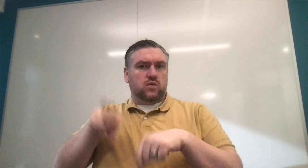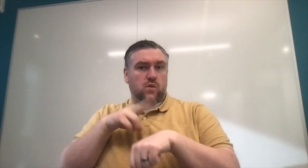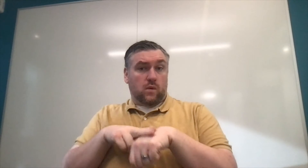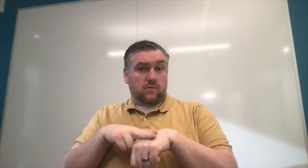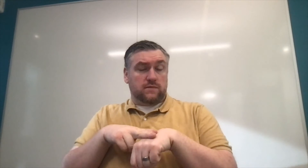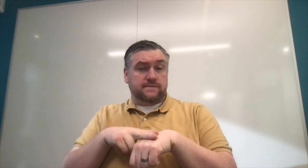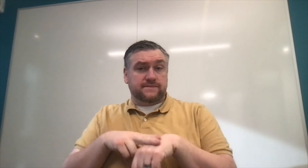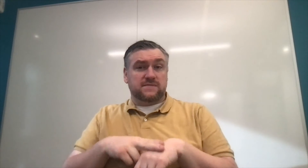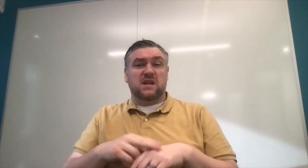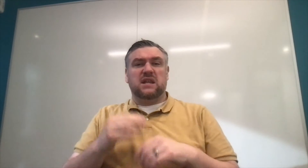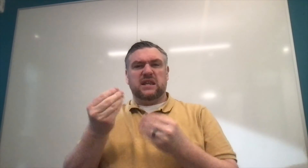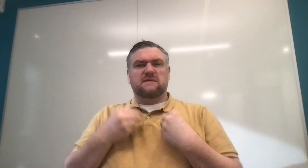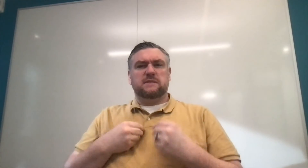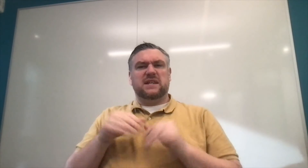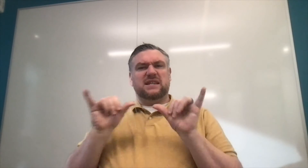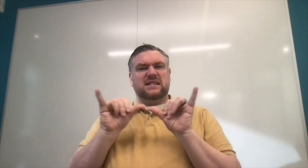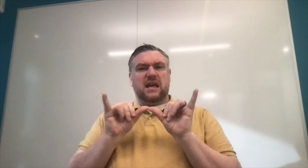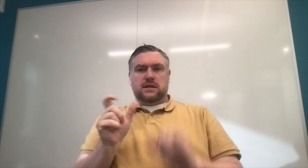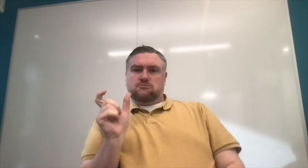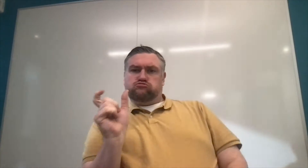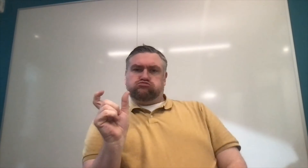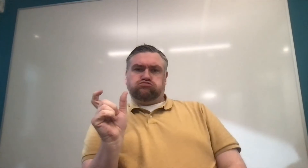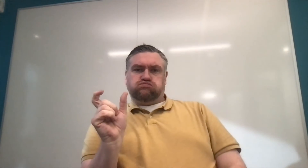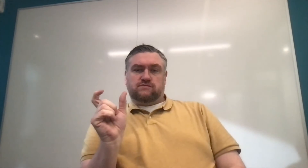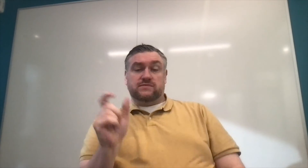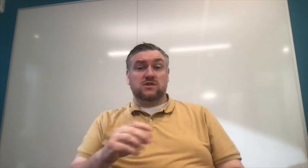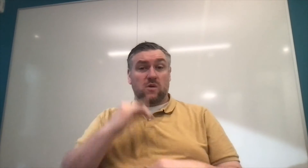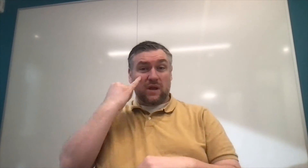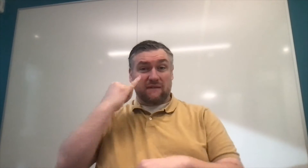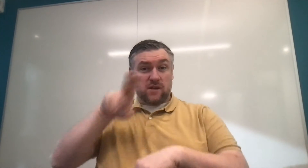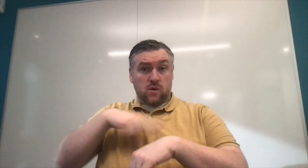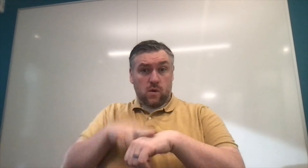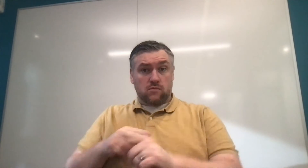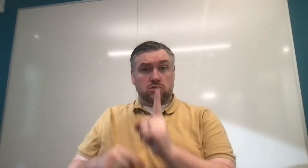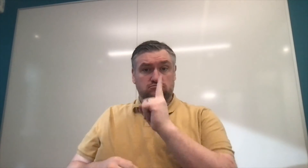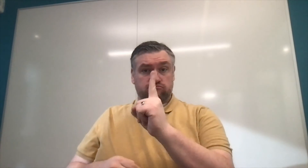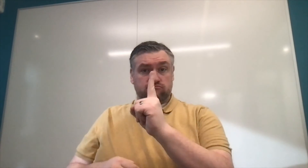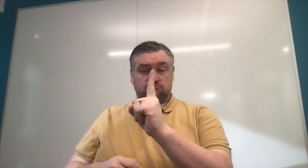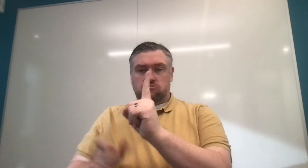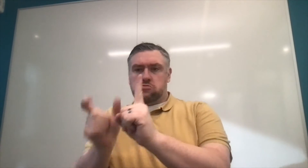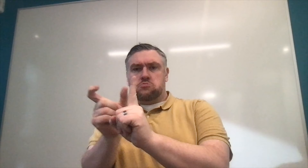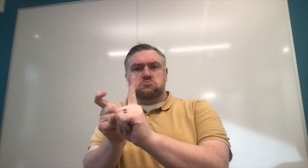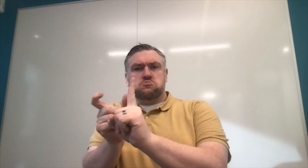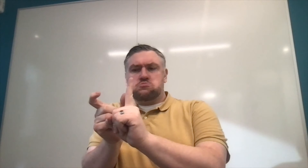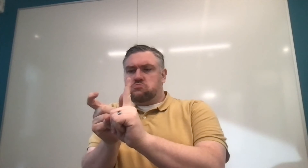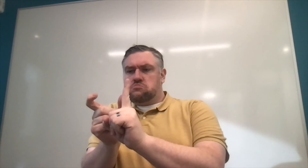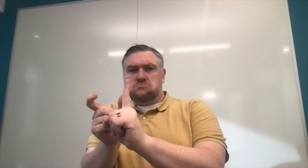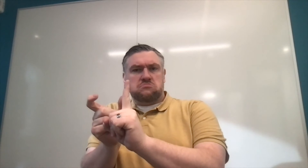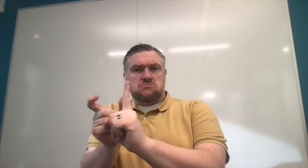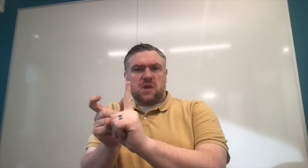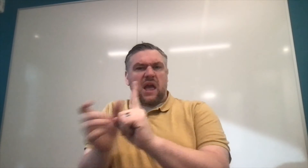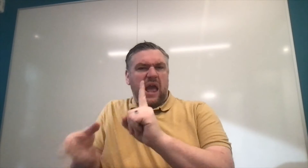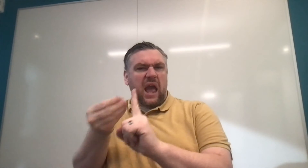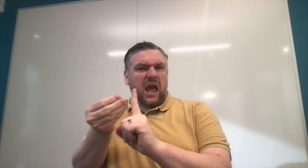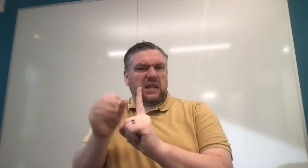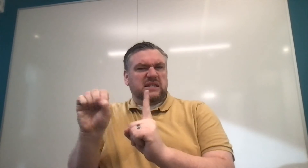So it tells me how close everything is to normal. It gives me a size, a measurement. So if